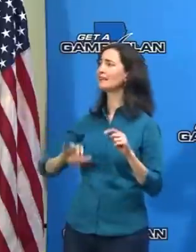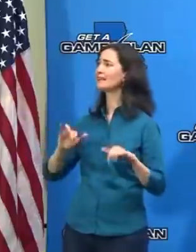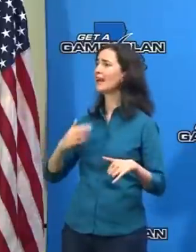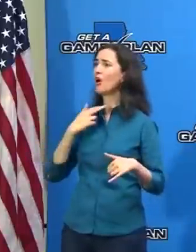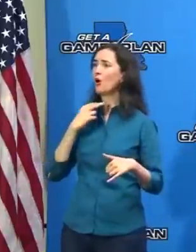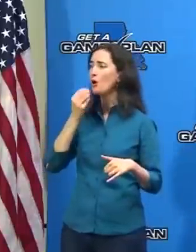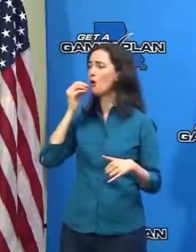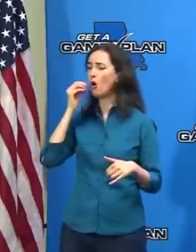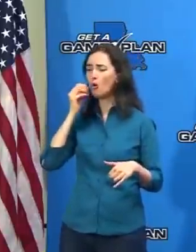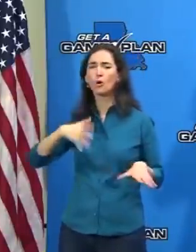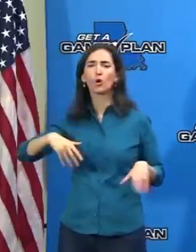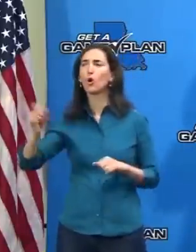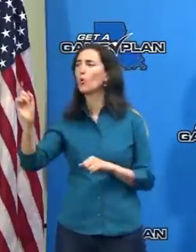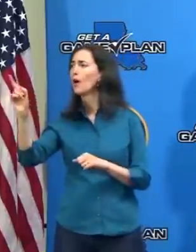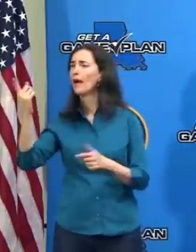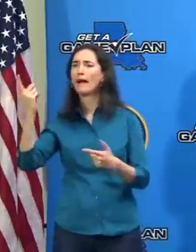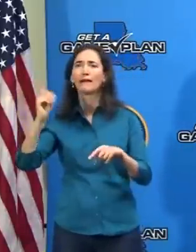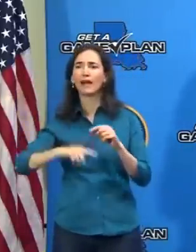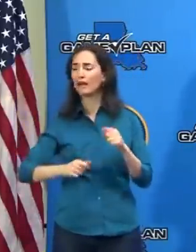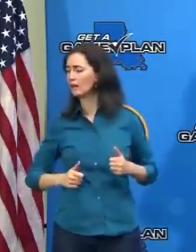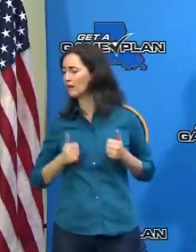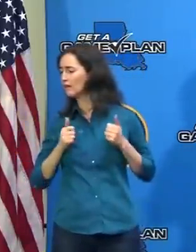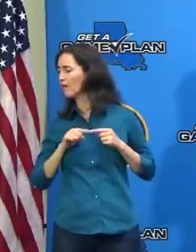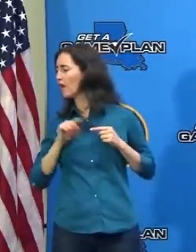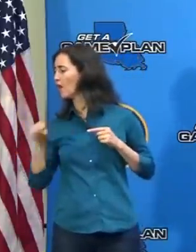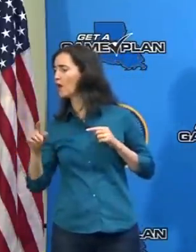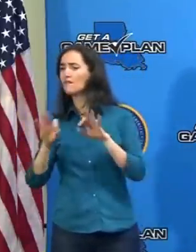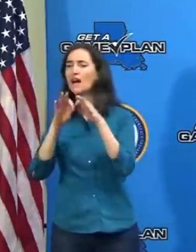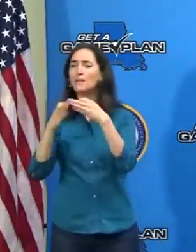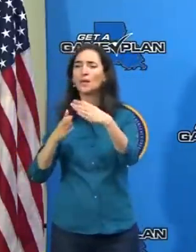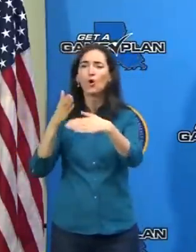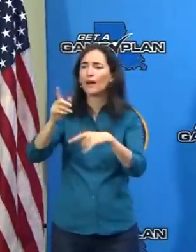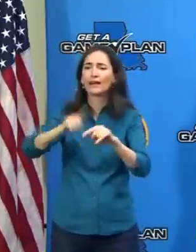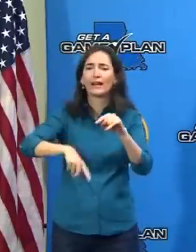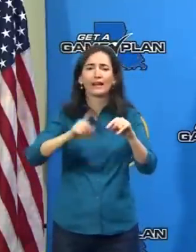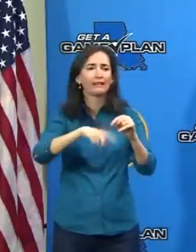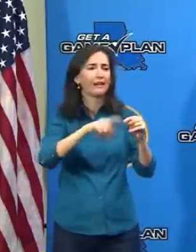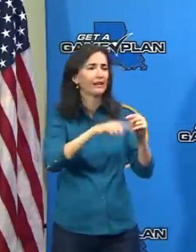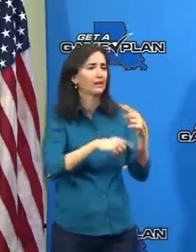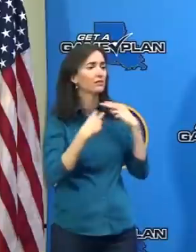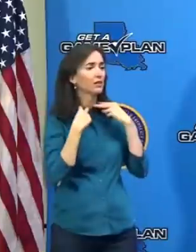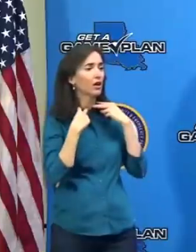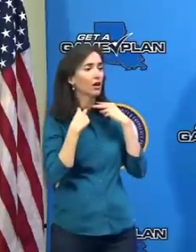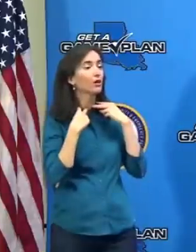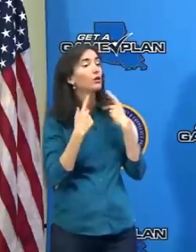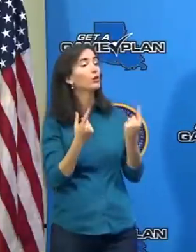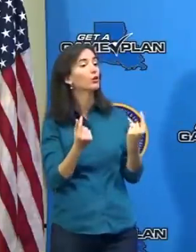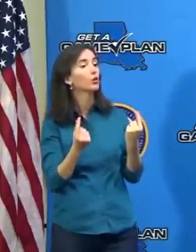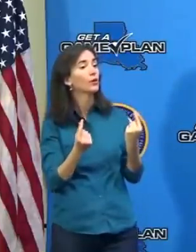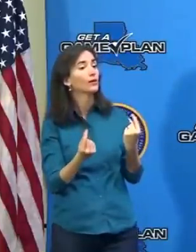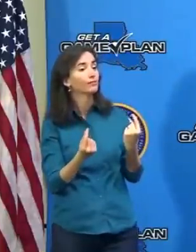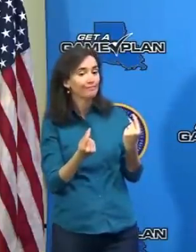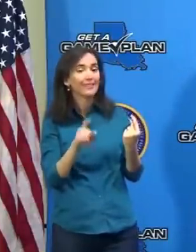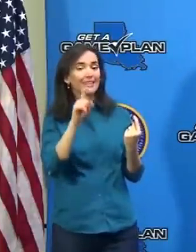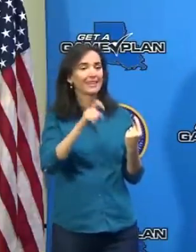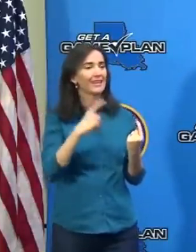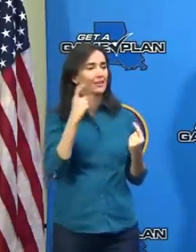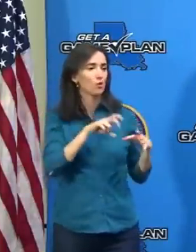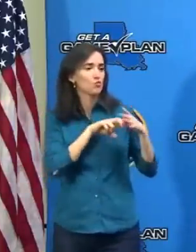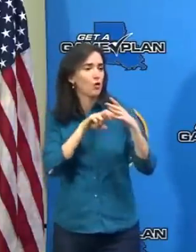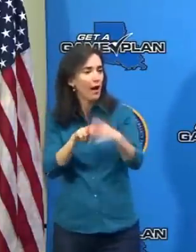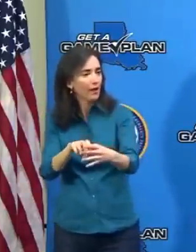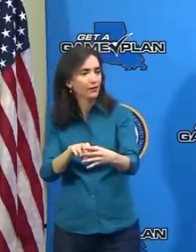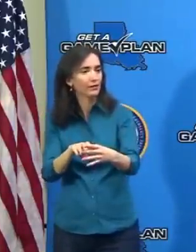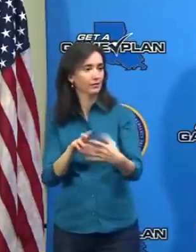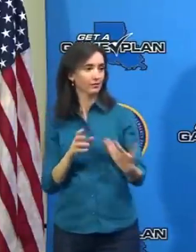a place where they can go with a neighbor or a relative or a friend or whatever, then they're going to need transportation